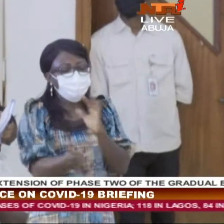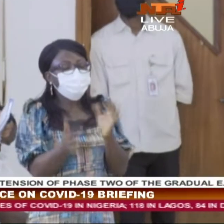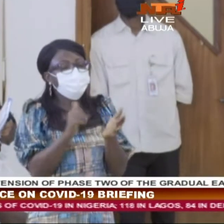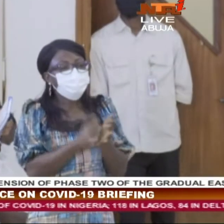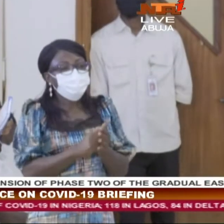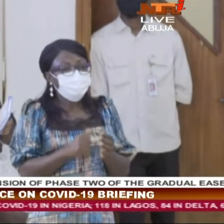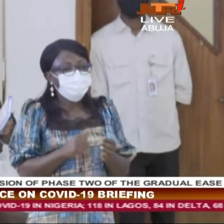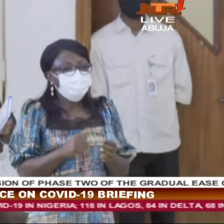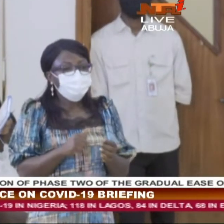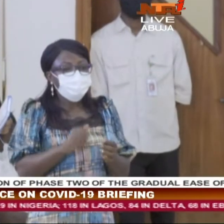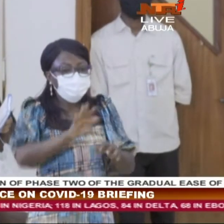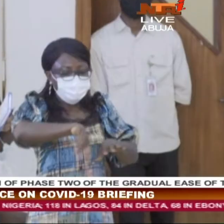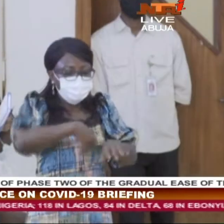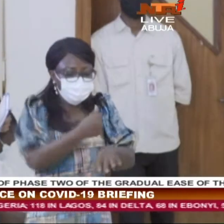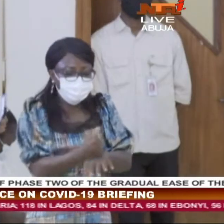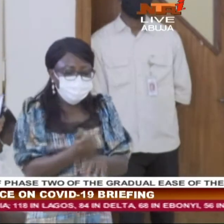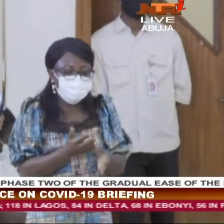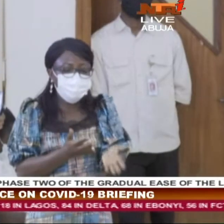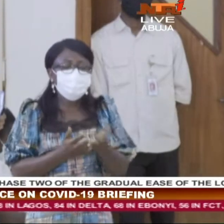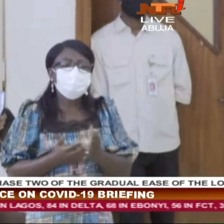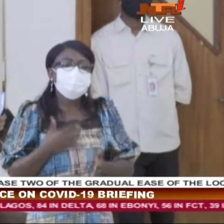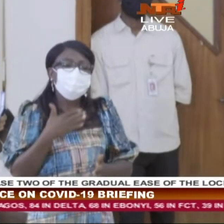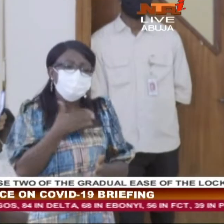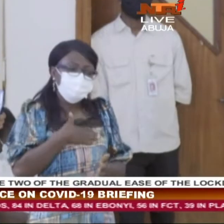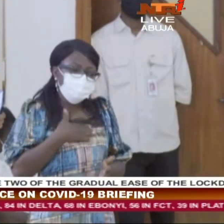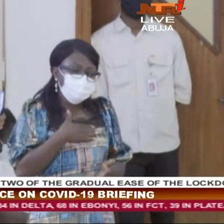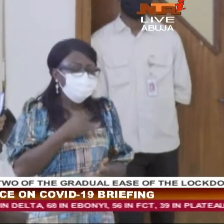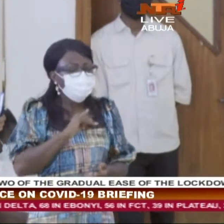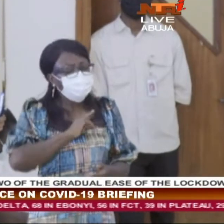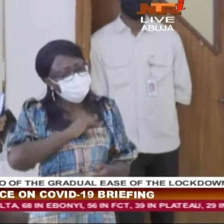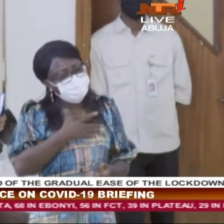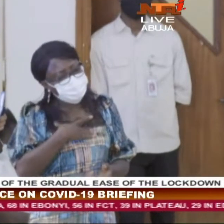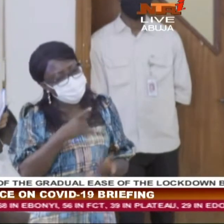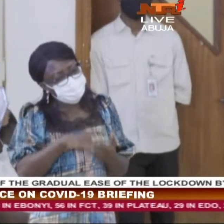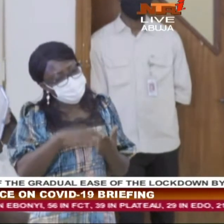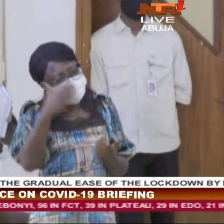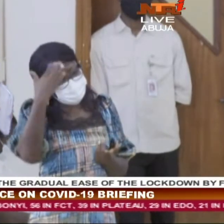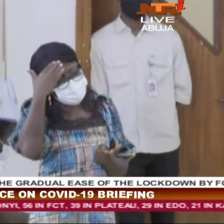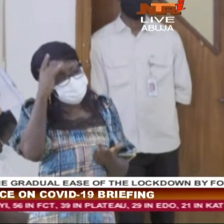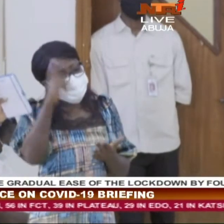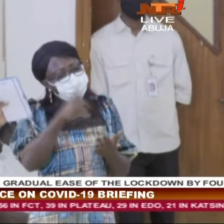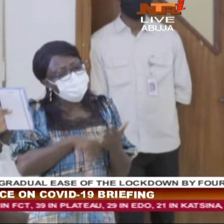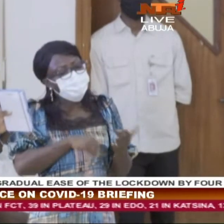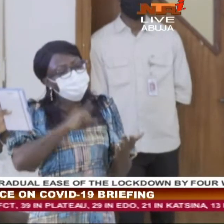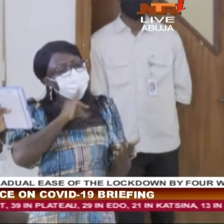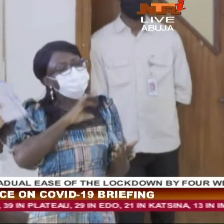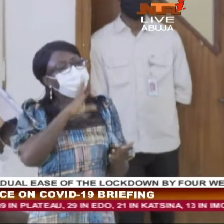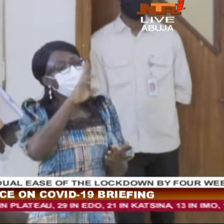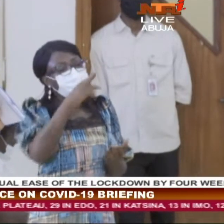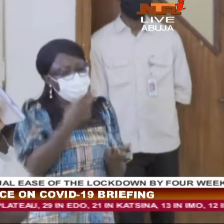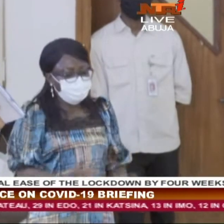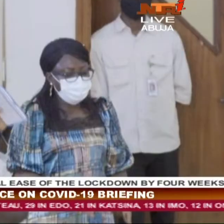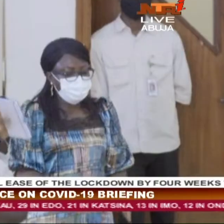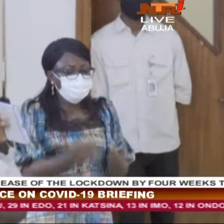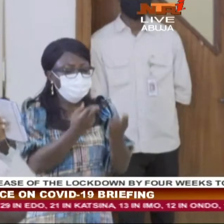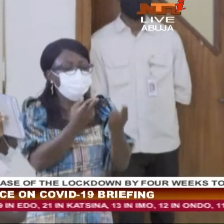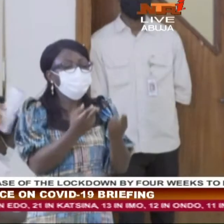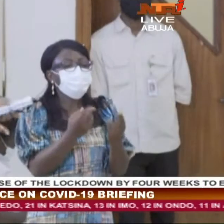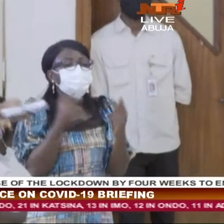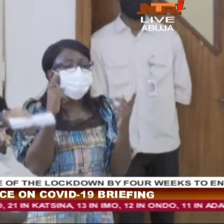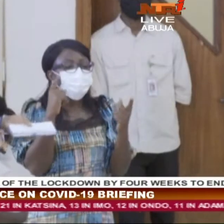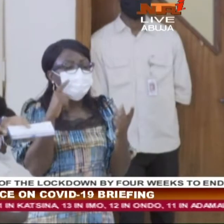by Professor Tomori, I would like to know specifically, what has their suggestion and contribution